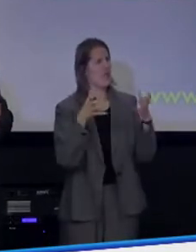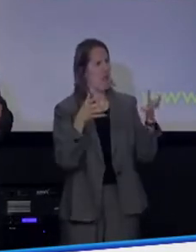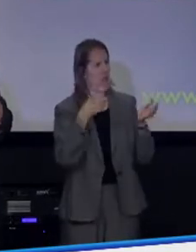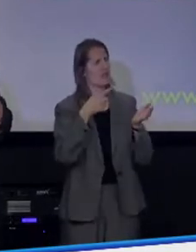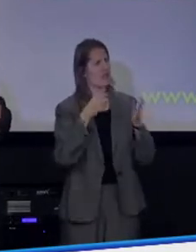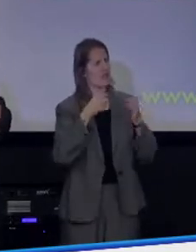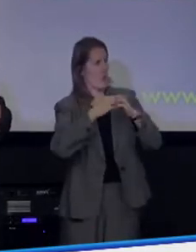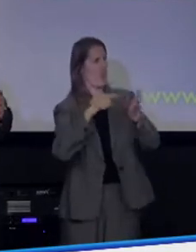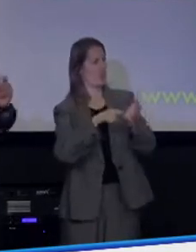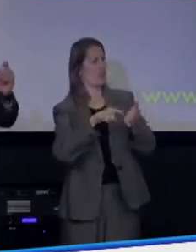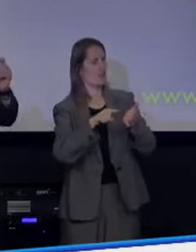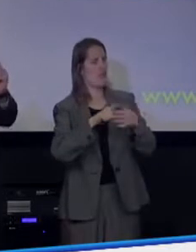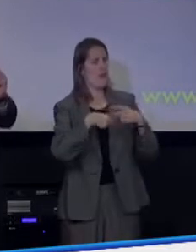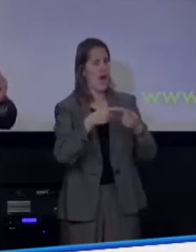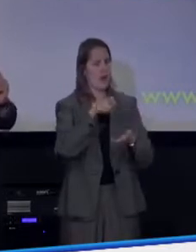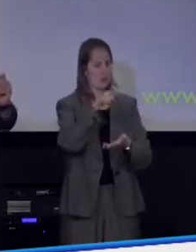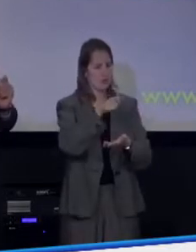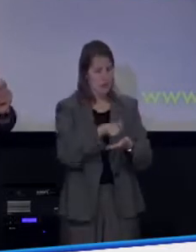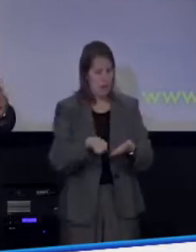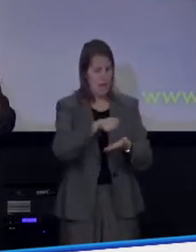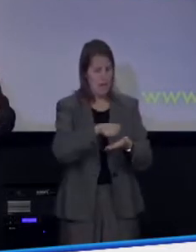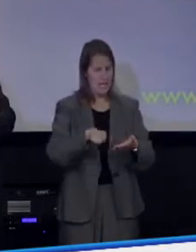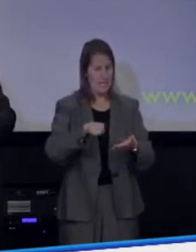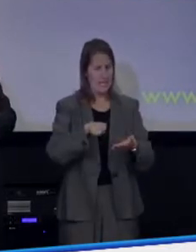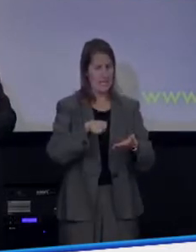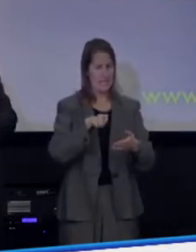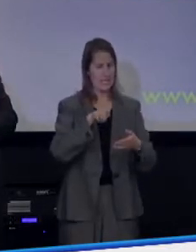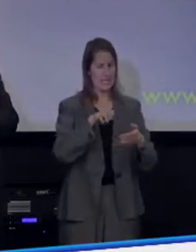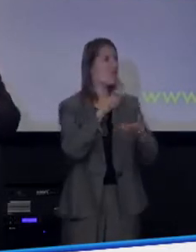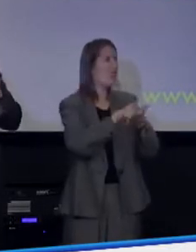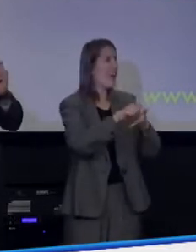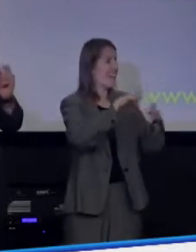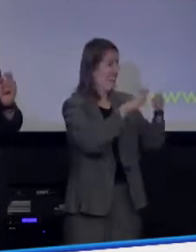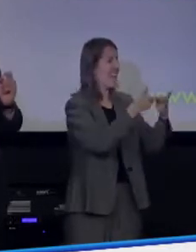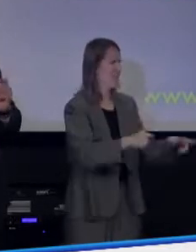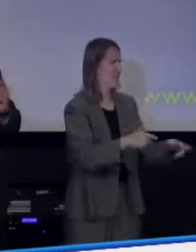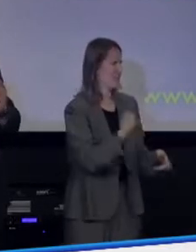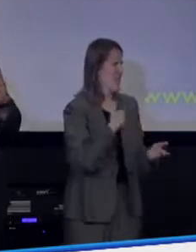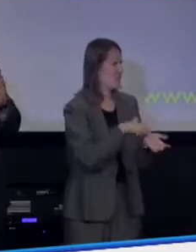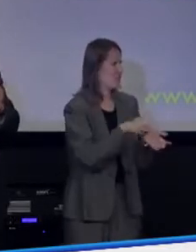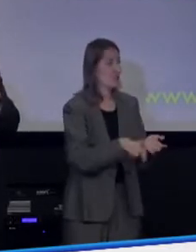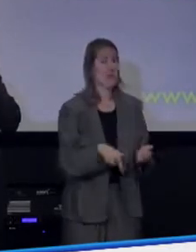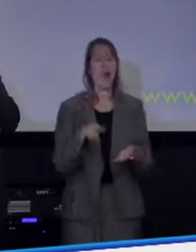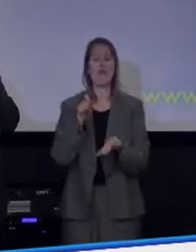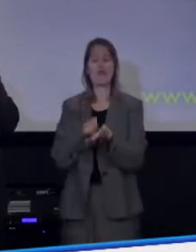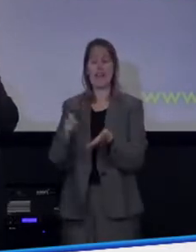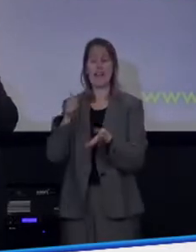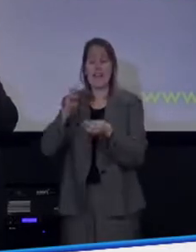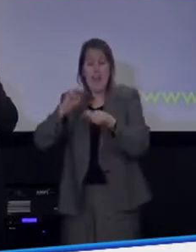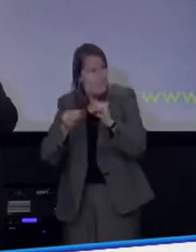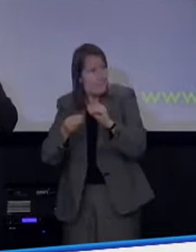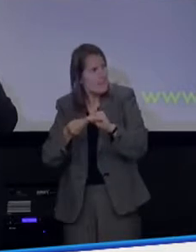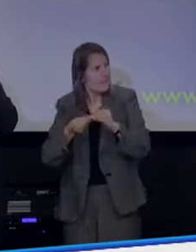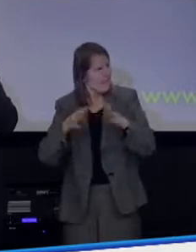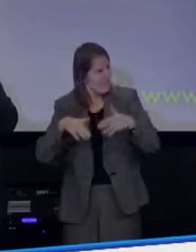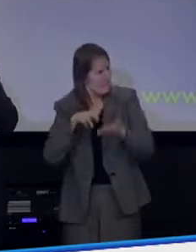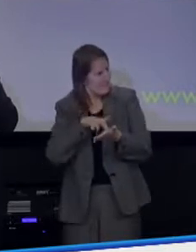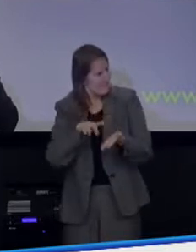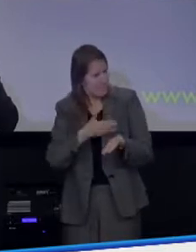research on writing in language than there's been on number writing. And one of the things that I want to do